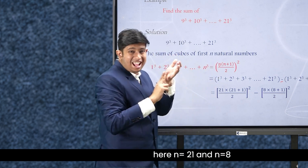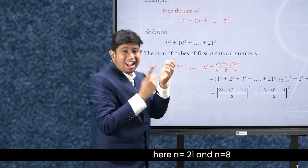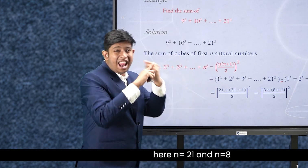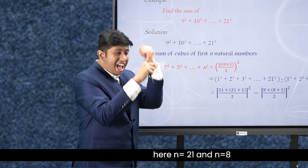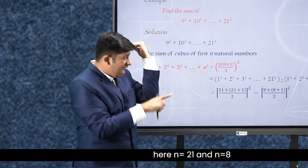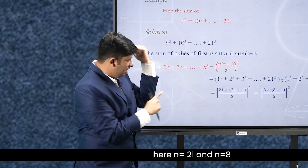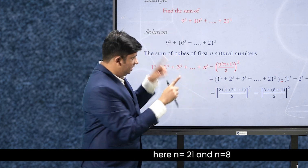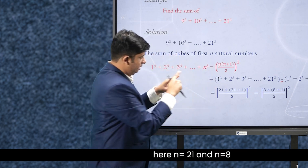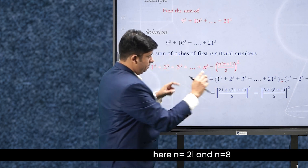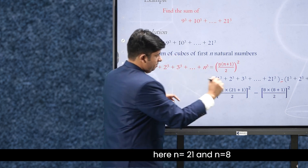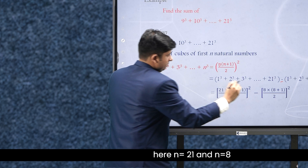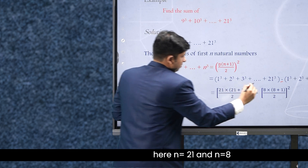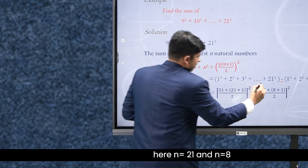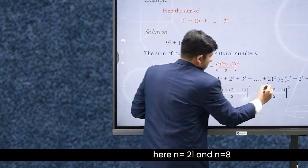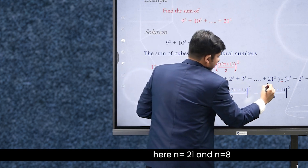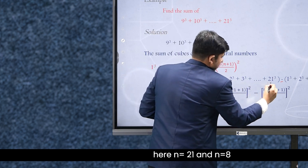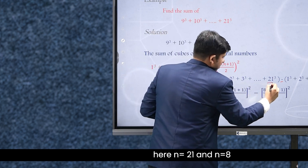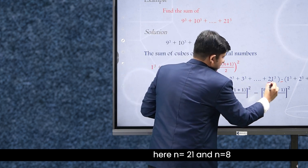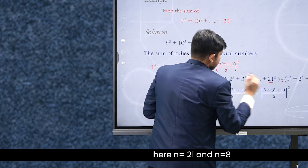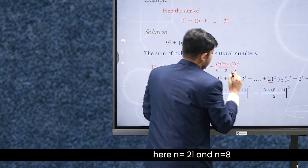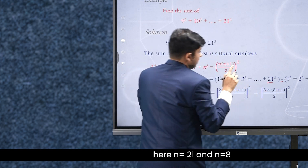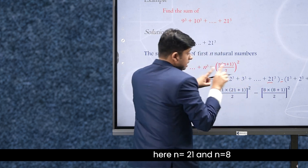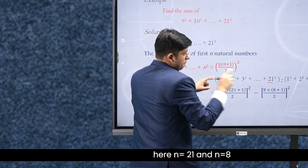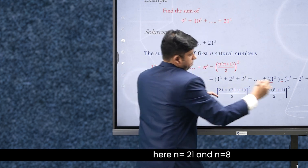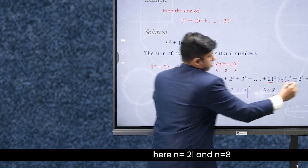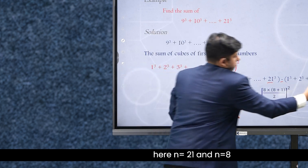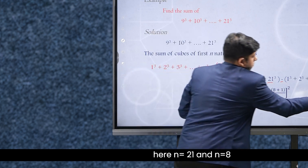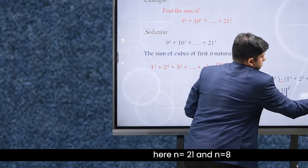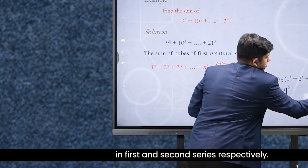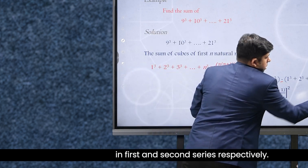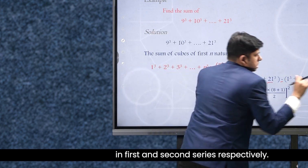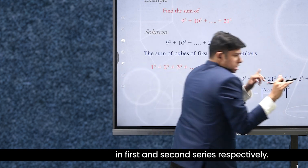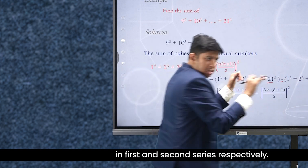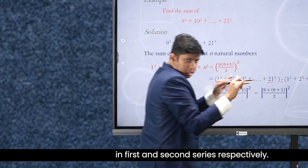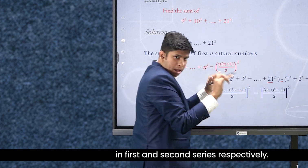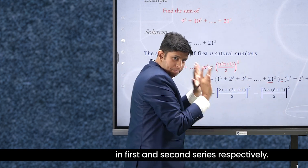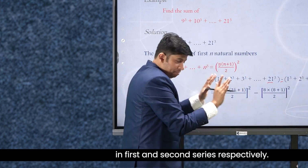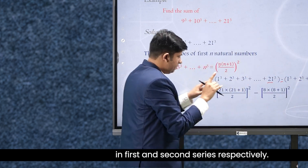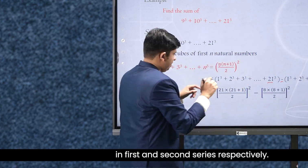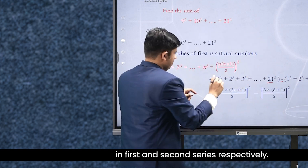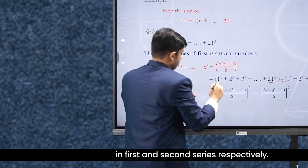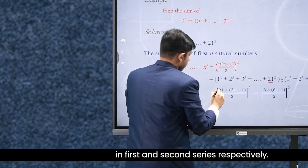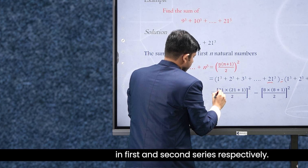Here n is equal to 21 and n is equal to 8 in first and second series respectively.